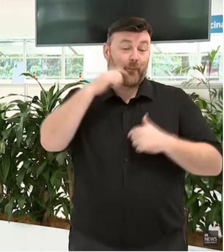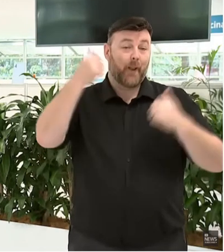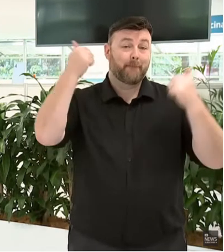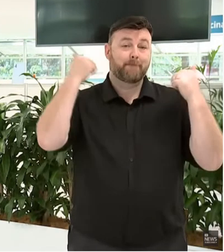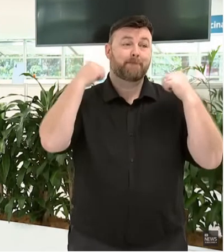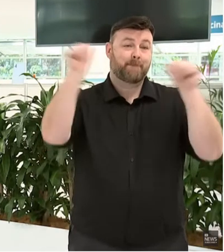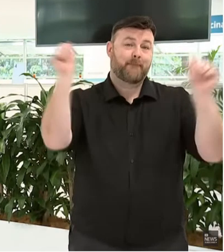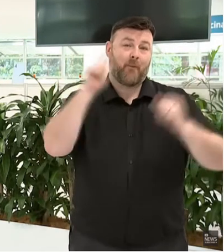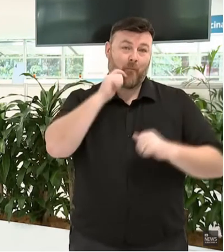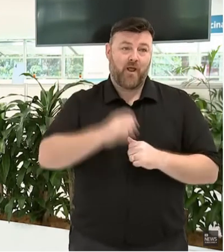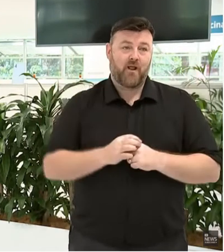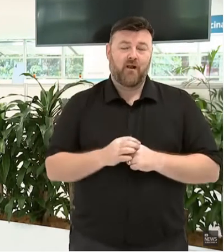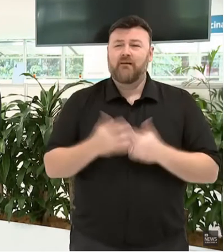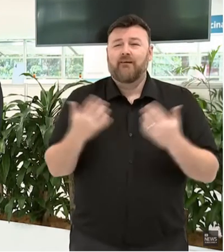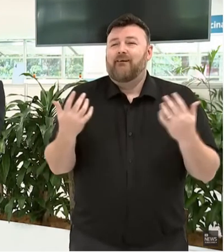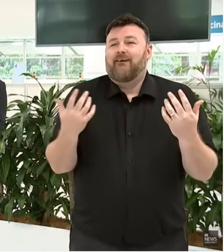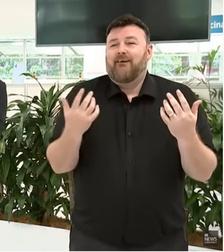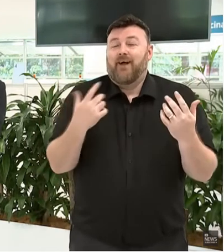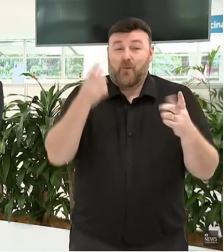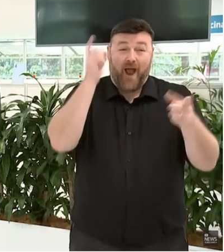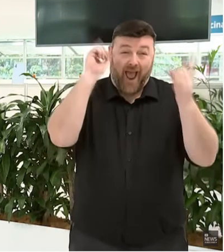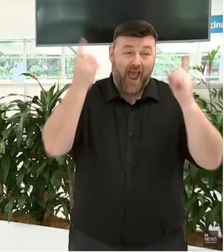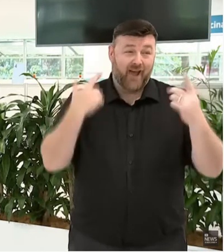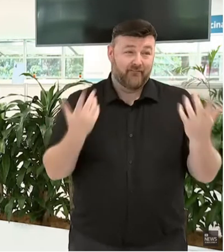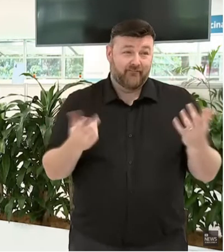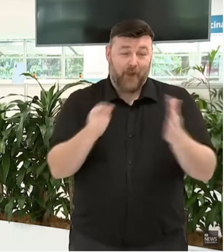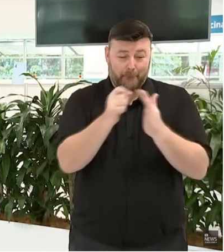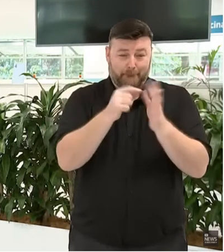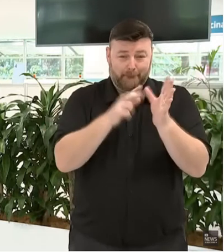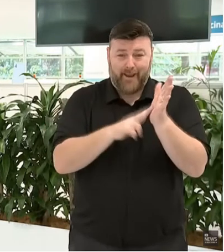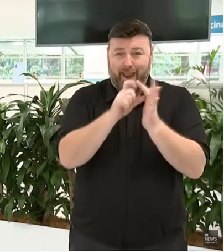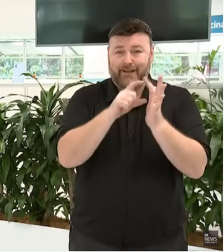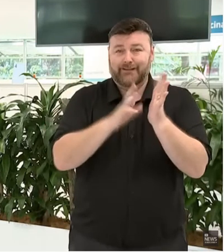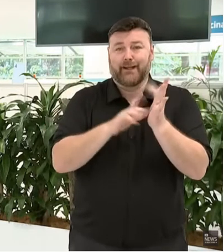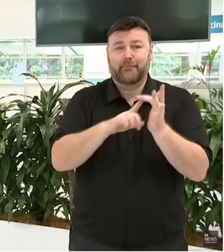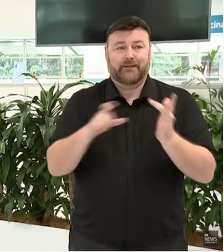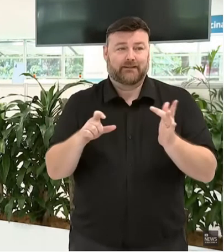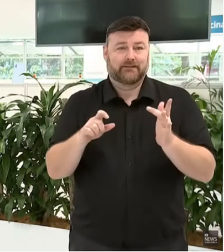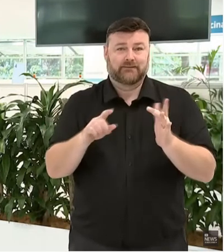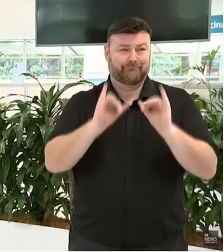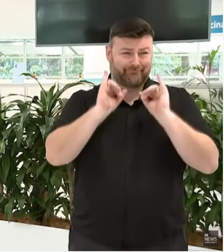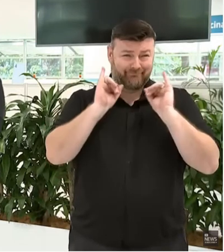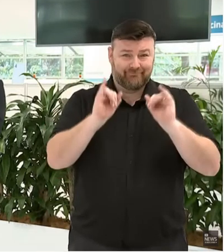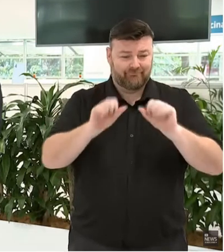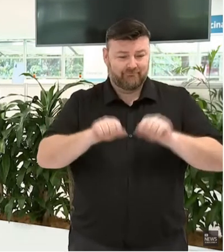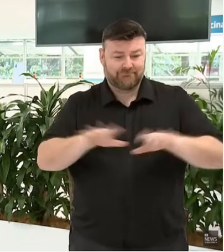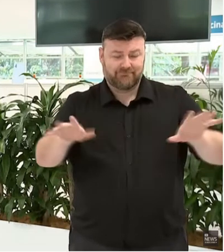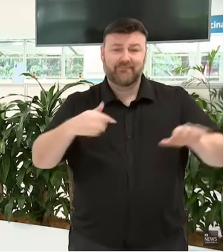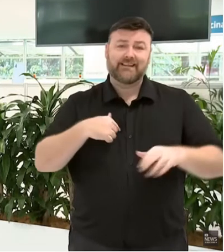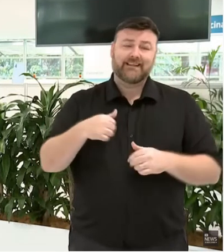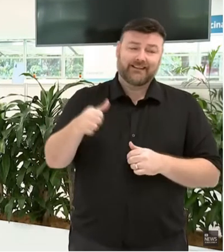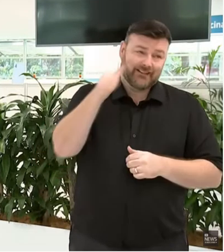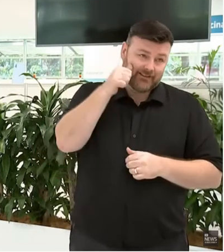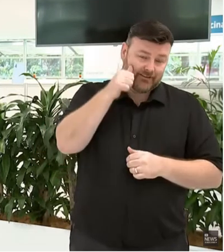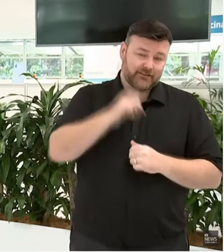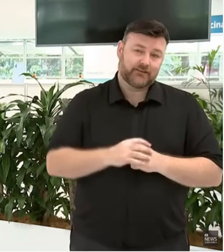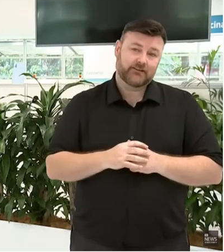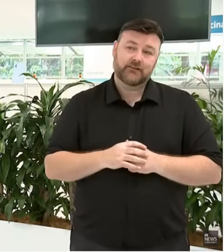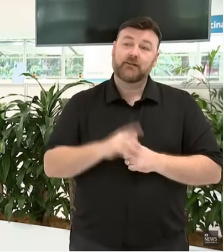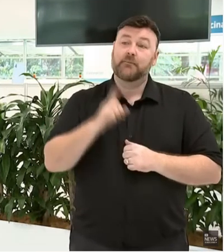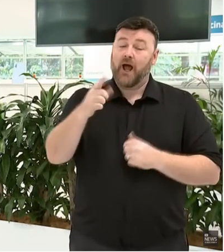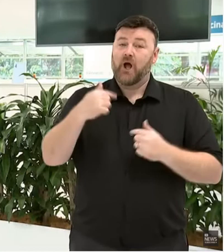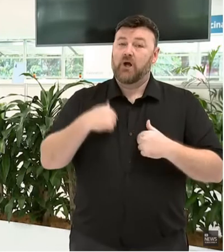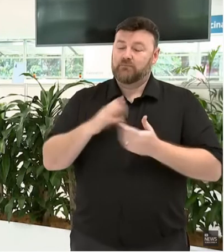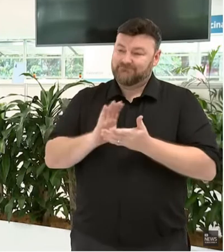through it. I know there's always concern. We're in a pandemic. There will naturally be concern, but what I can say is we've invested record amounts in our